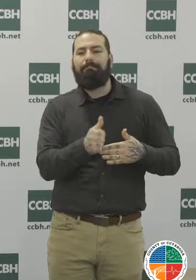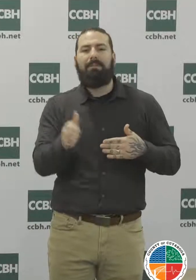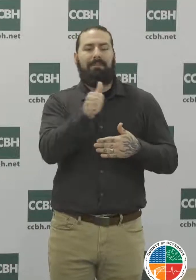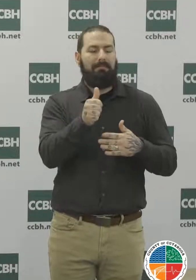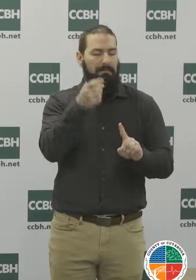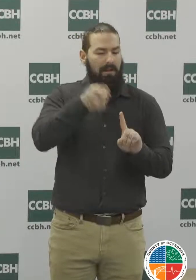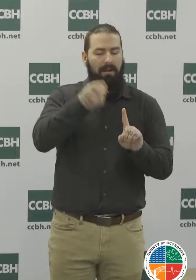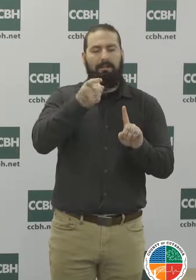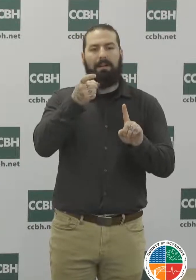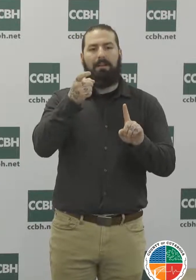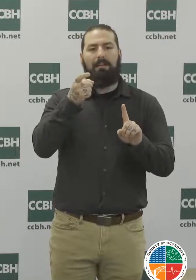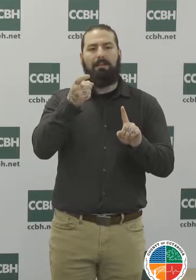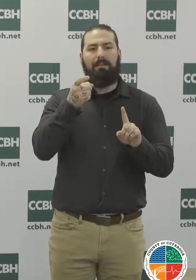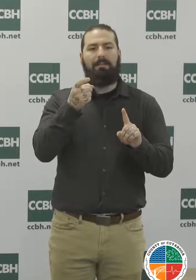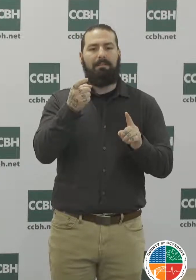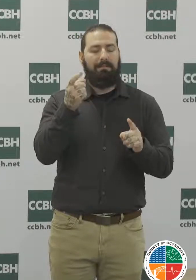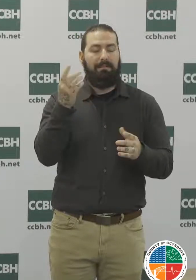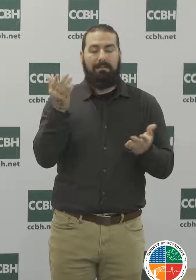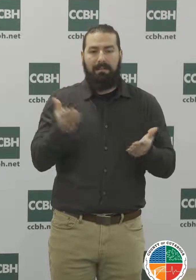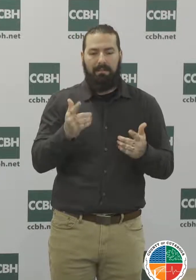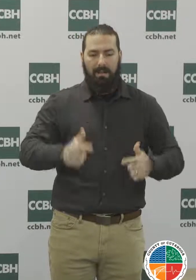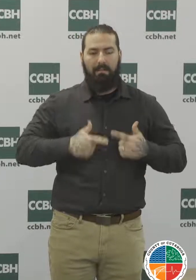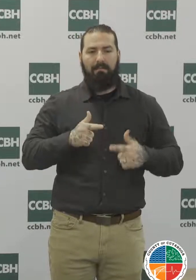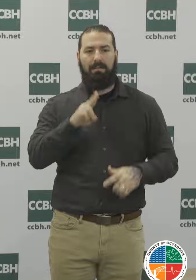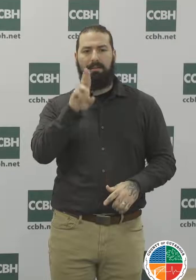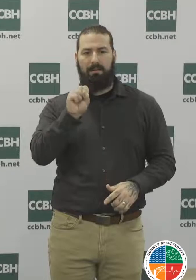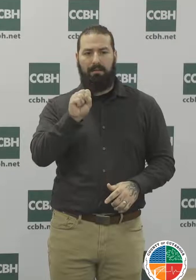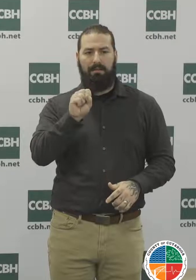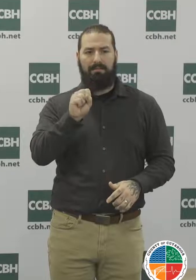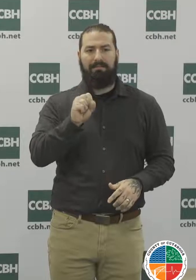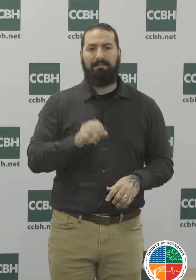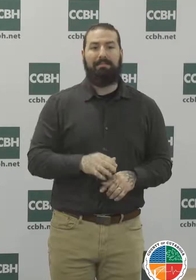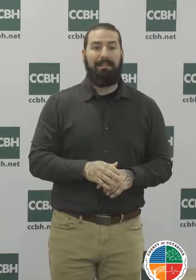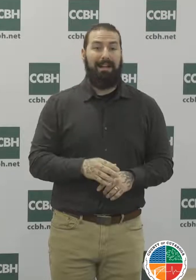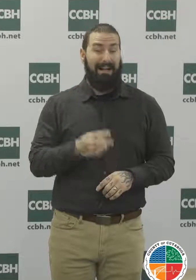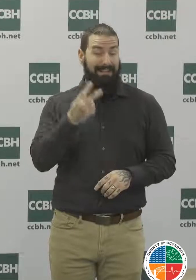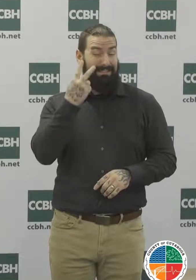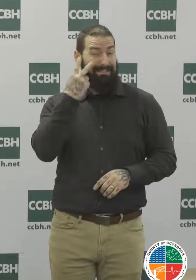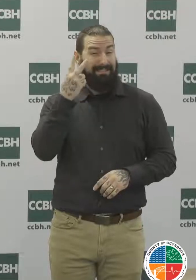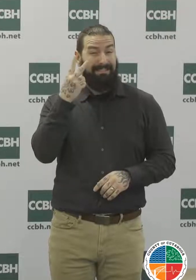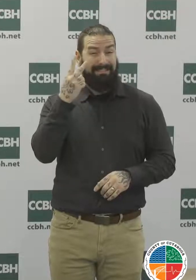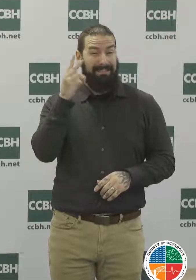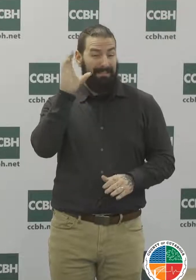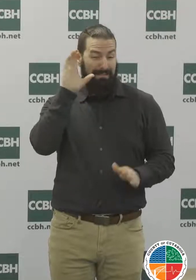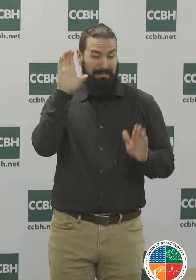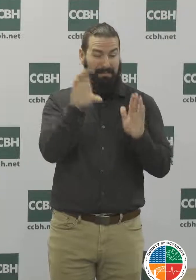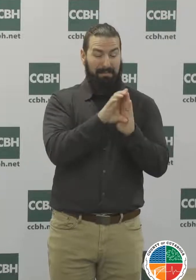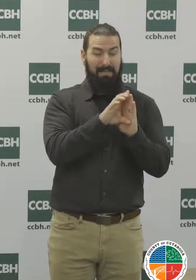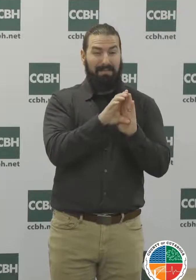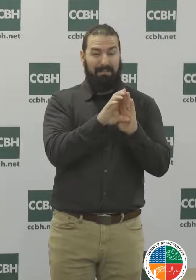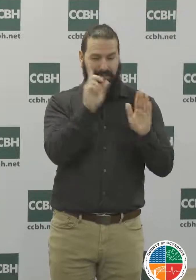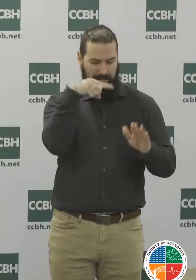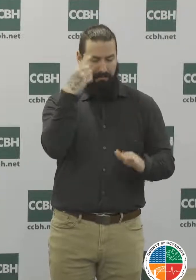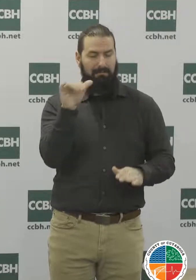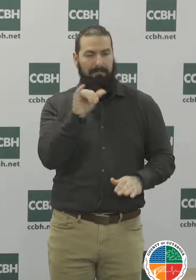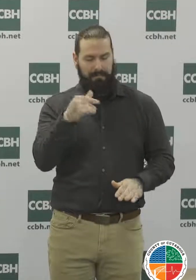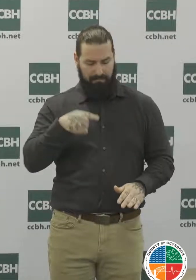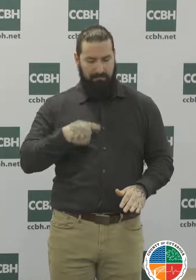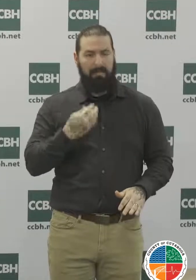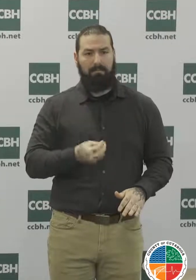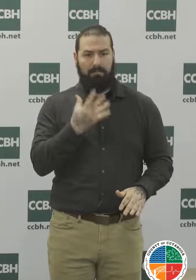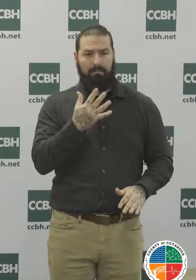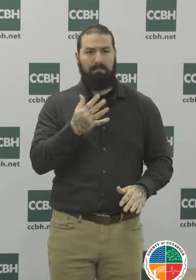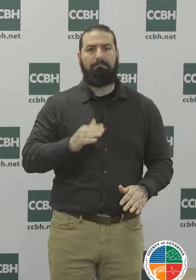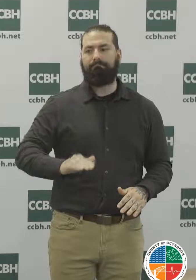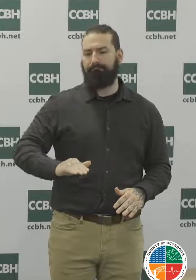which we live in the United States. I have seen images that look like me everywhere I look